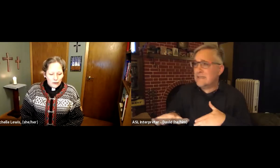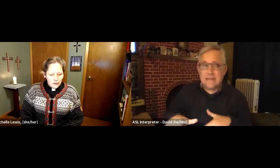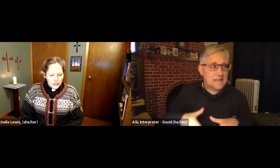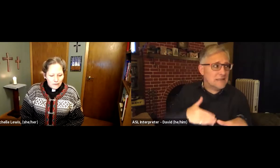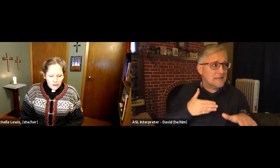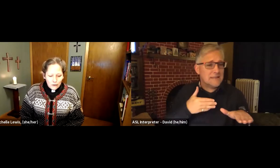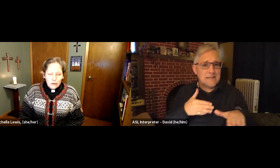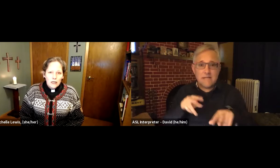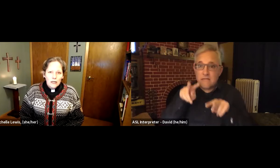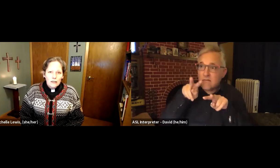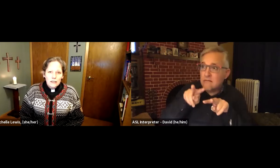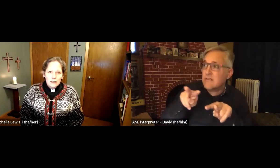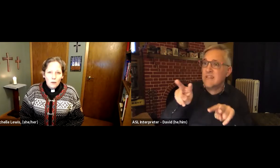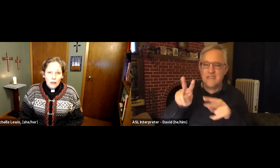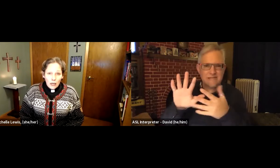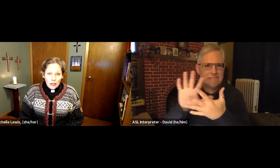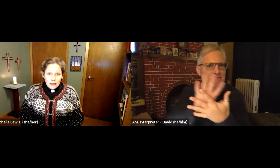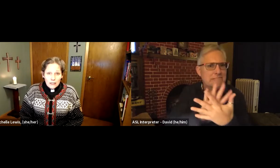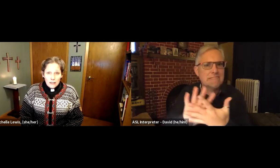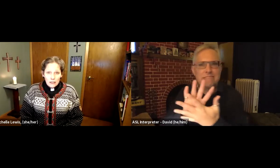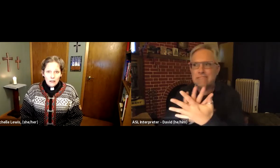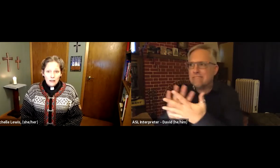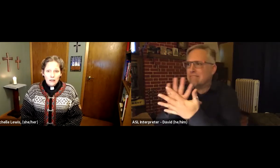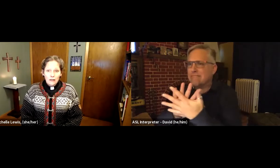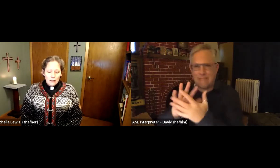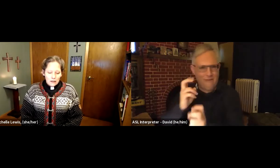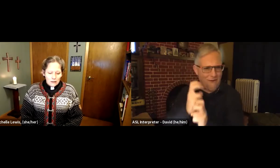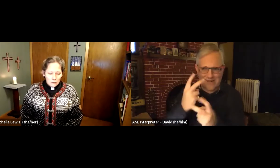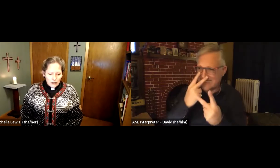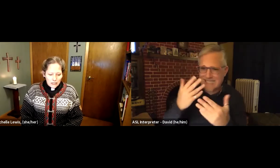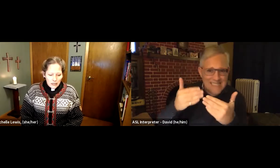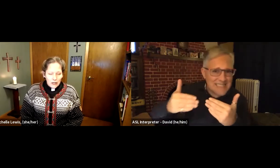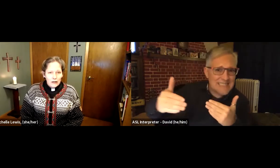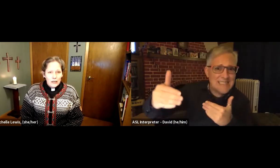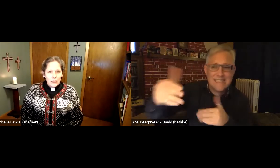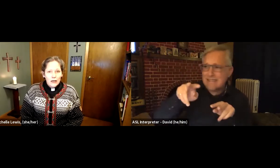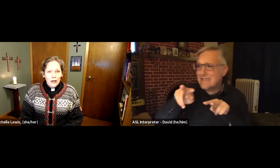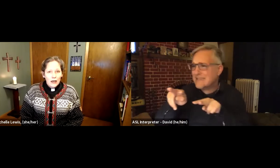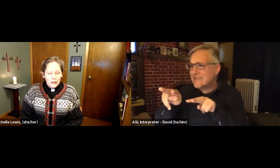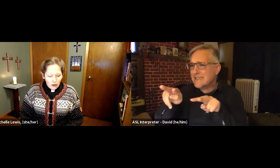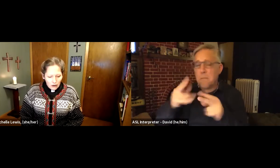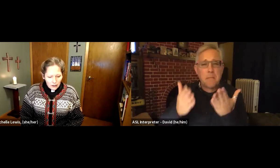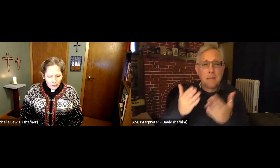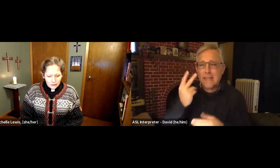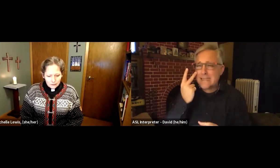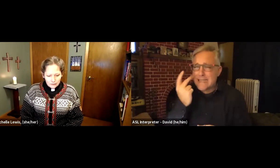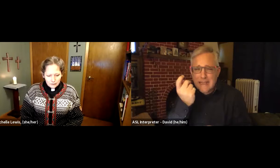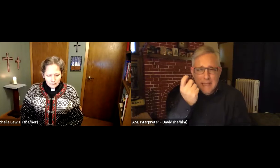And those few things that we can see look scary and